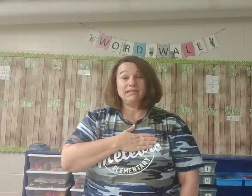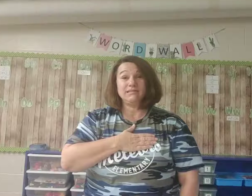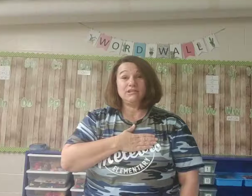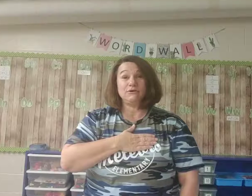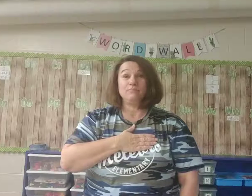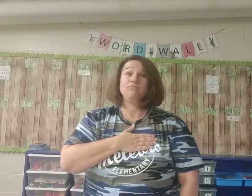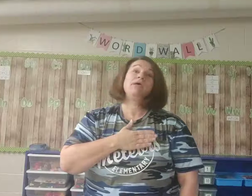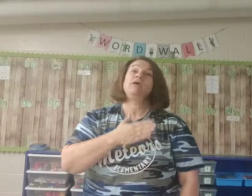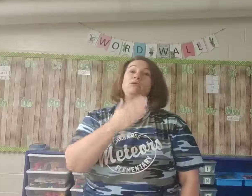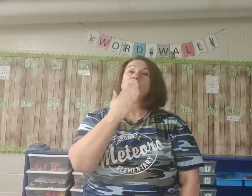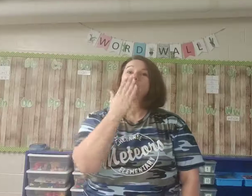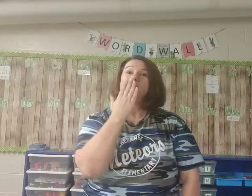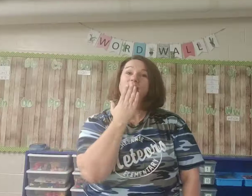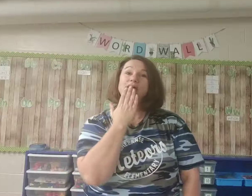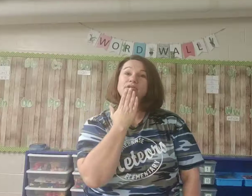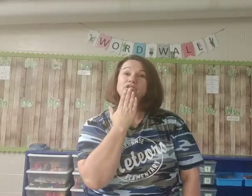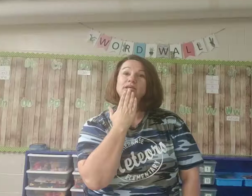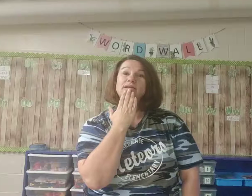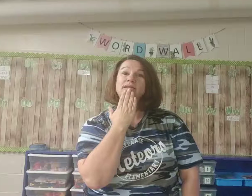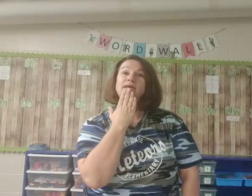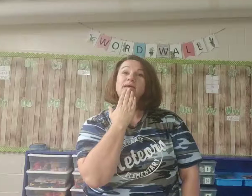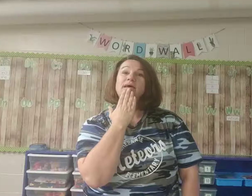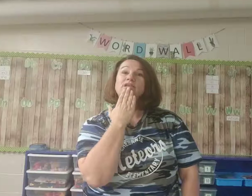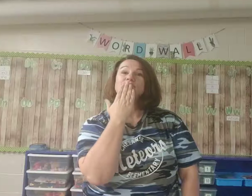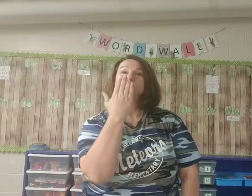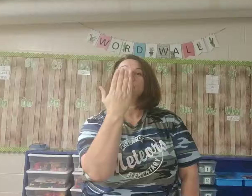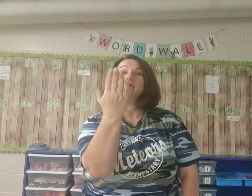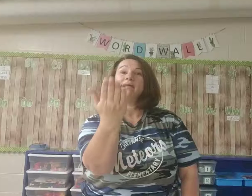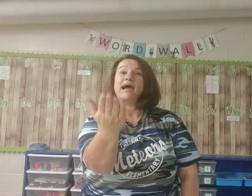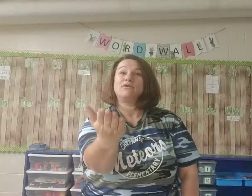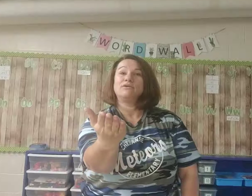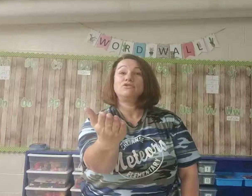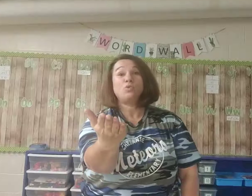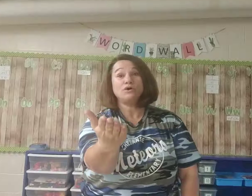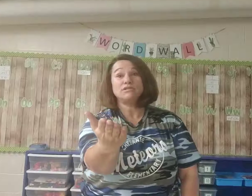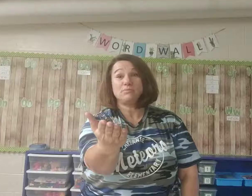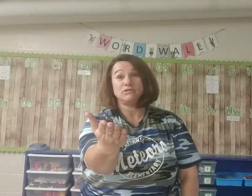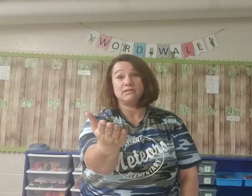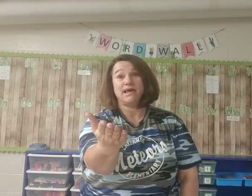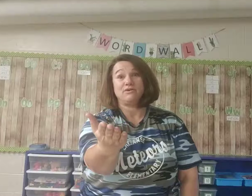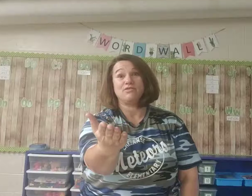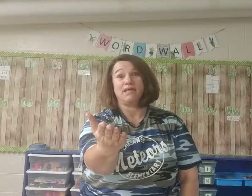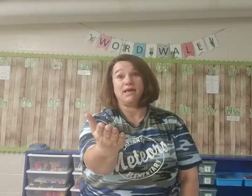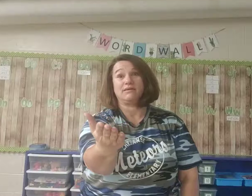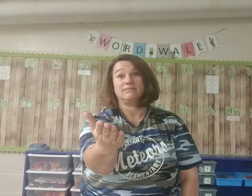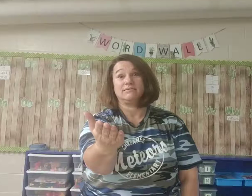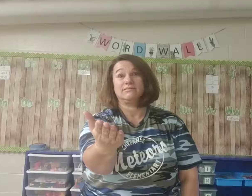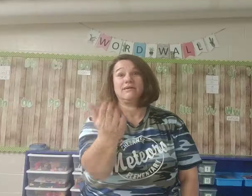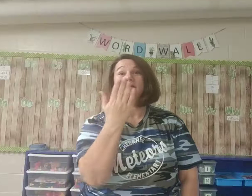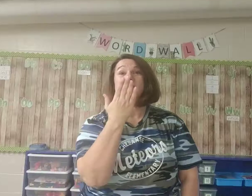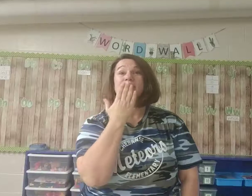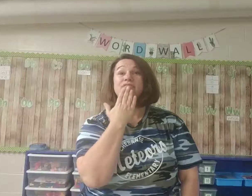easy too. You put your hand on your chin and you just bring it out towards the person that you're thanking.